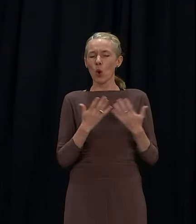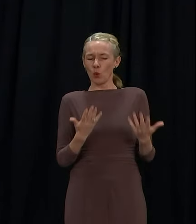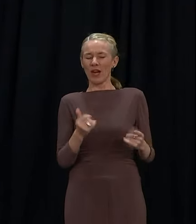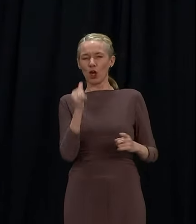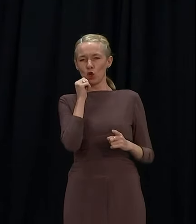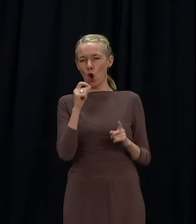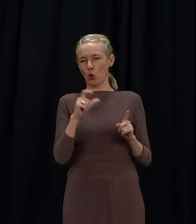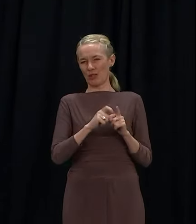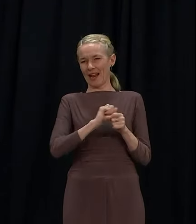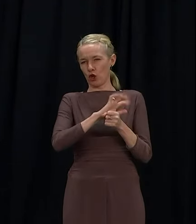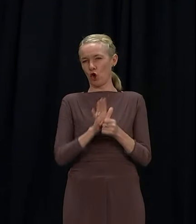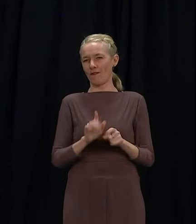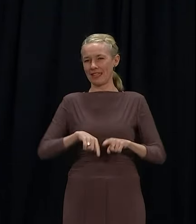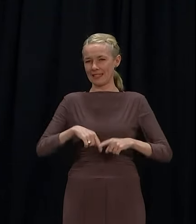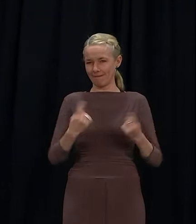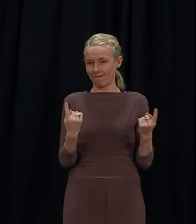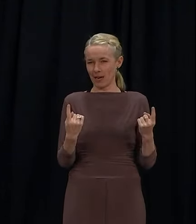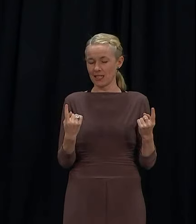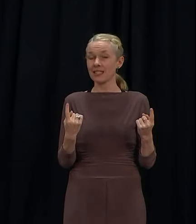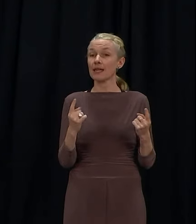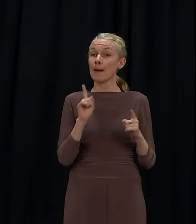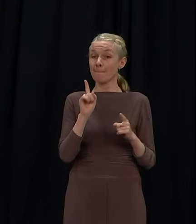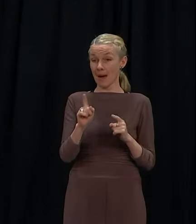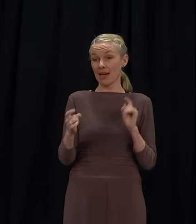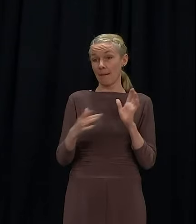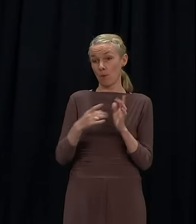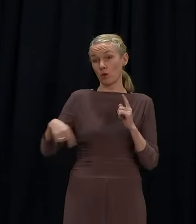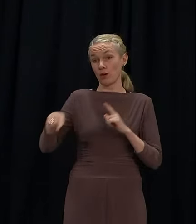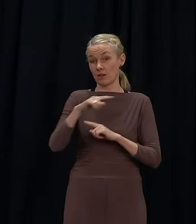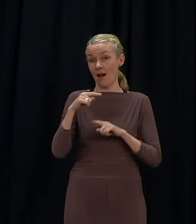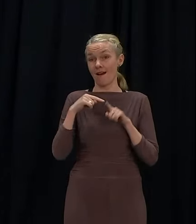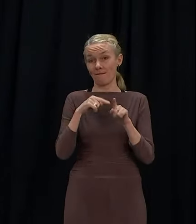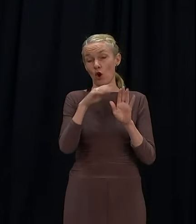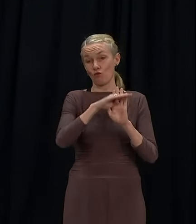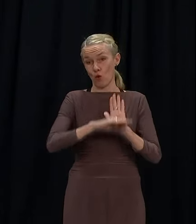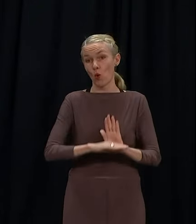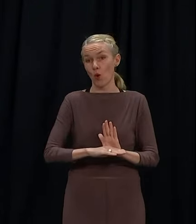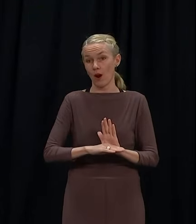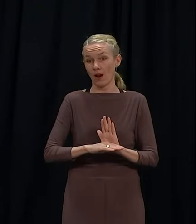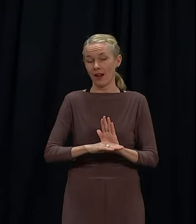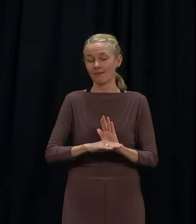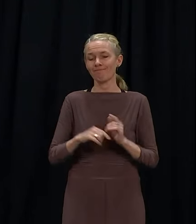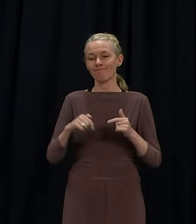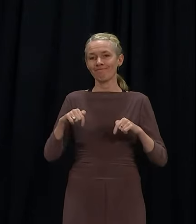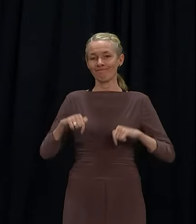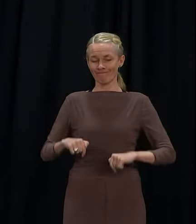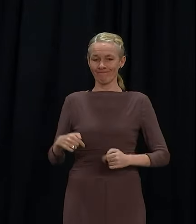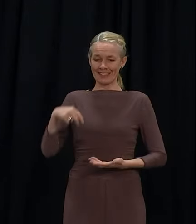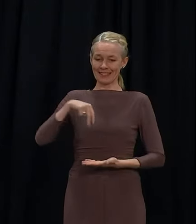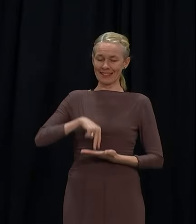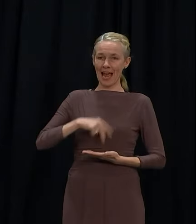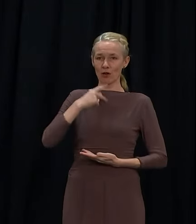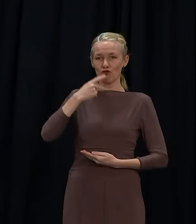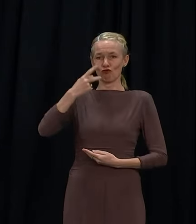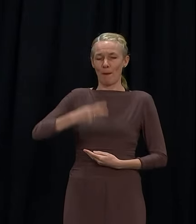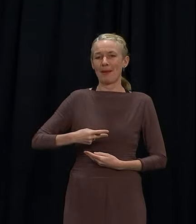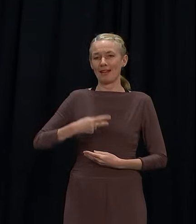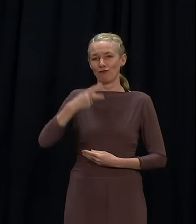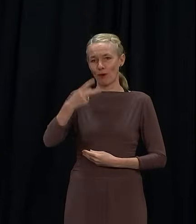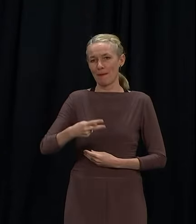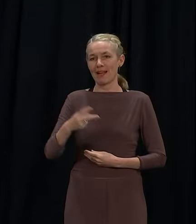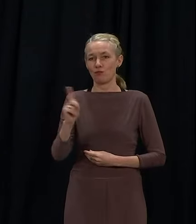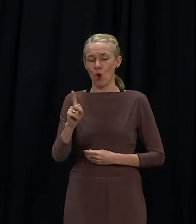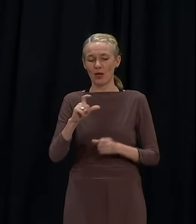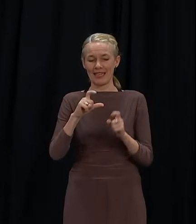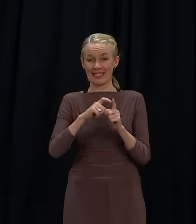be incredibly vigilant. You will have heard us say many times before, Delta has changed the rules of the